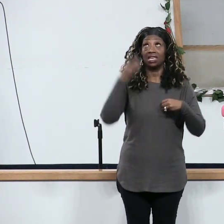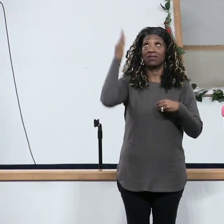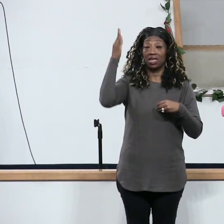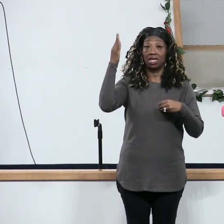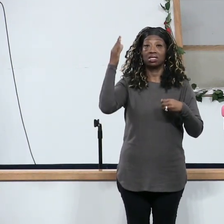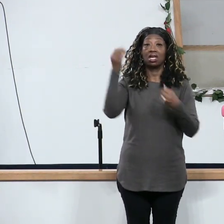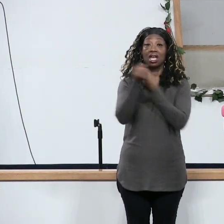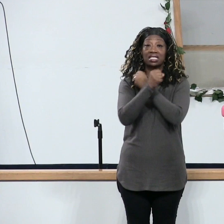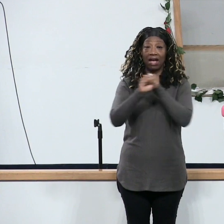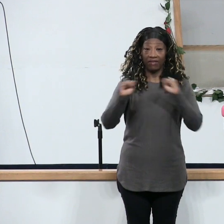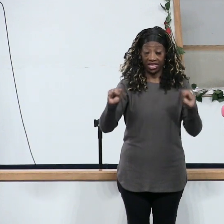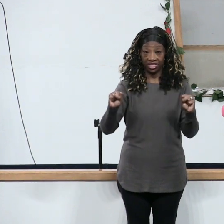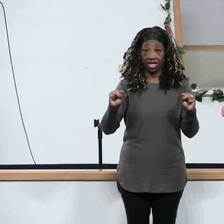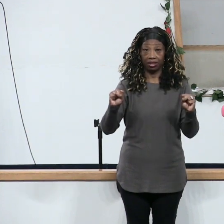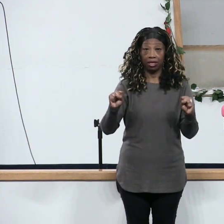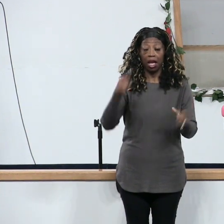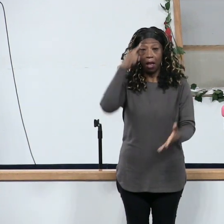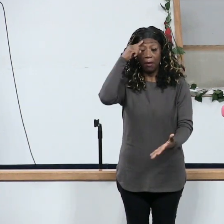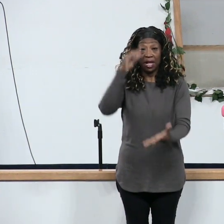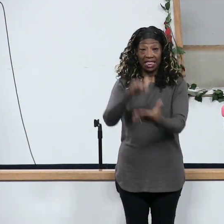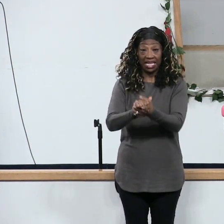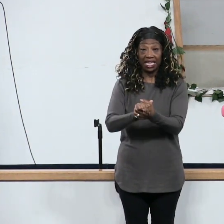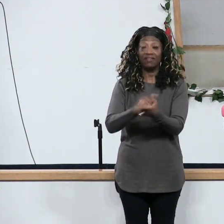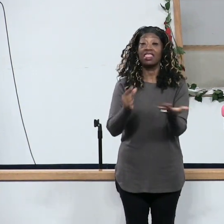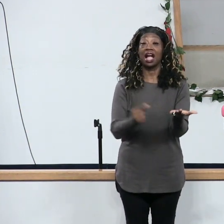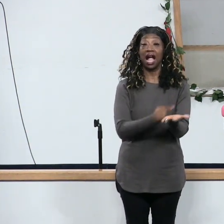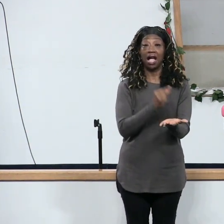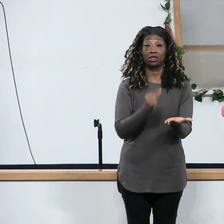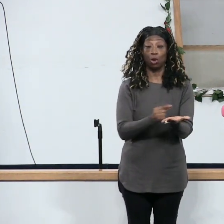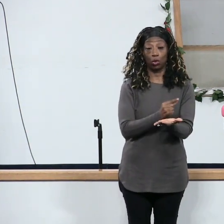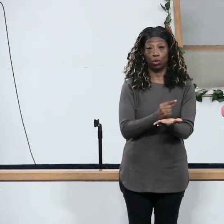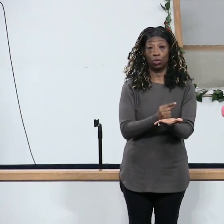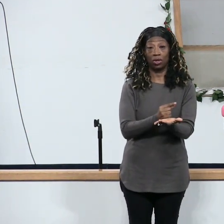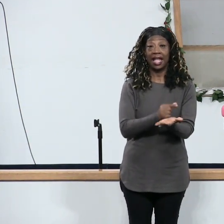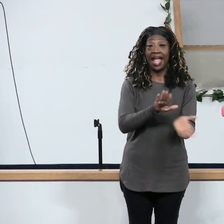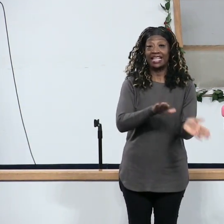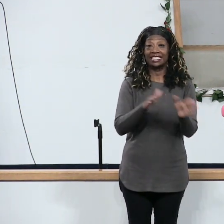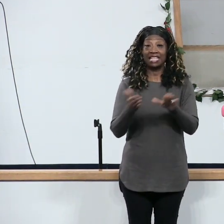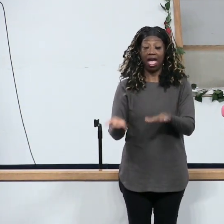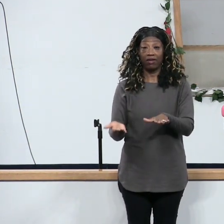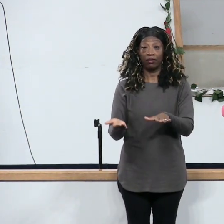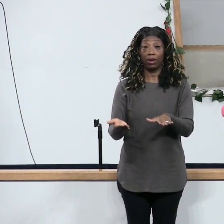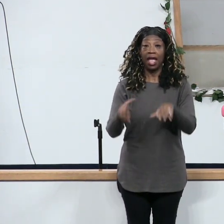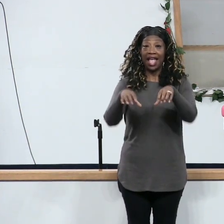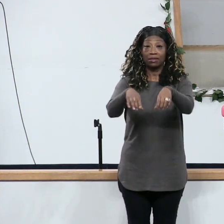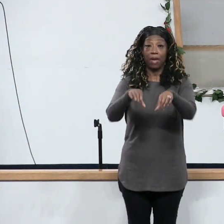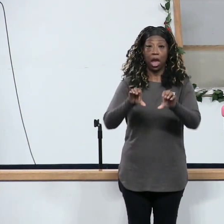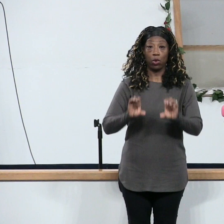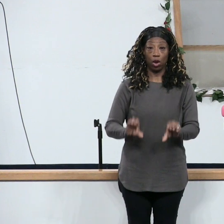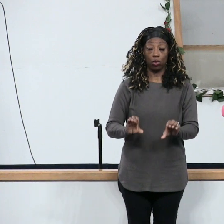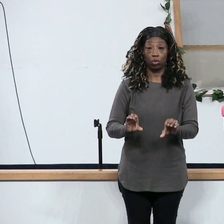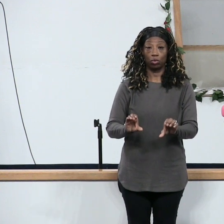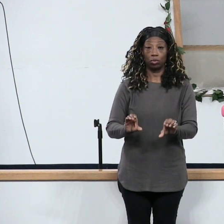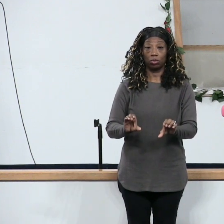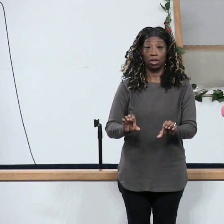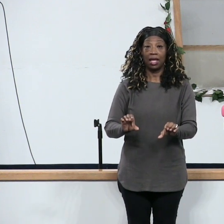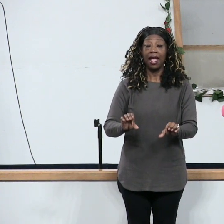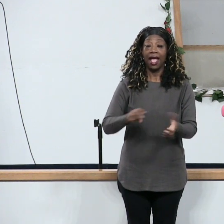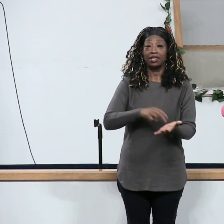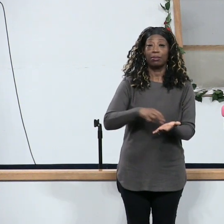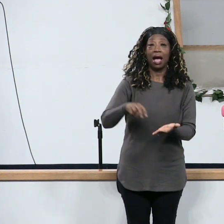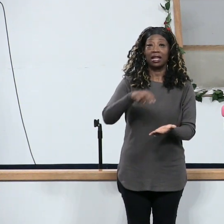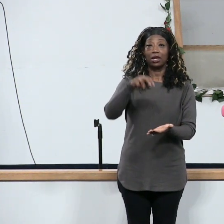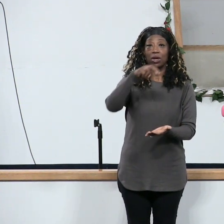salvation. Believe in the gospel, his death, his burial, and his